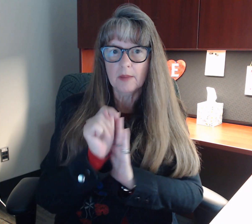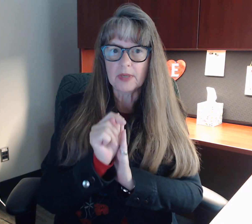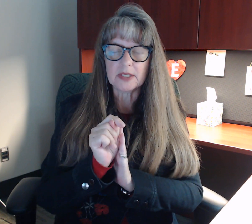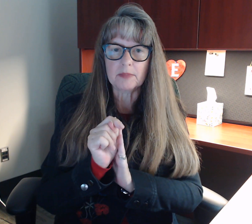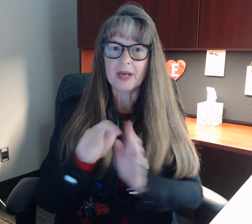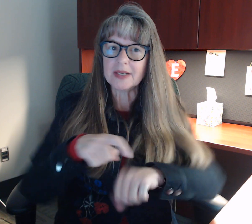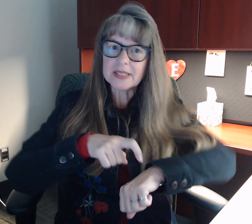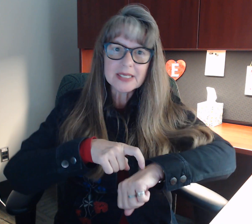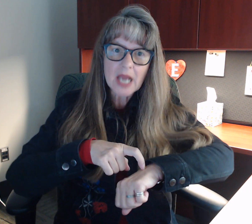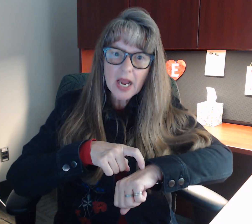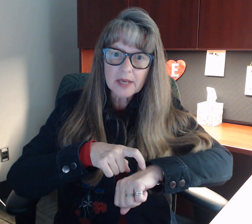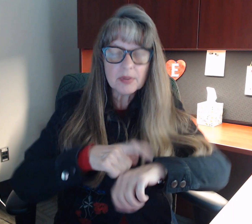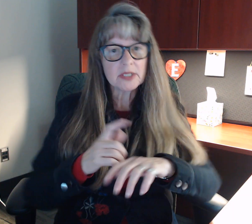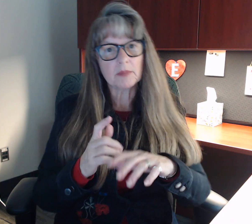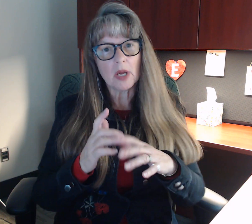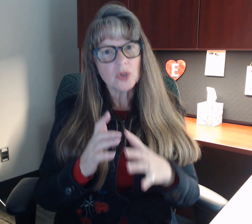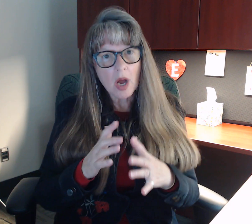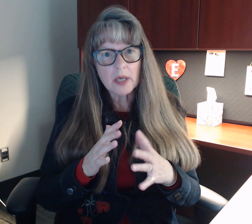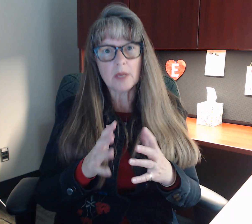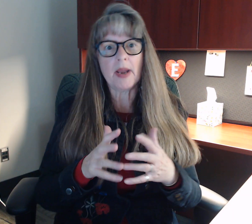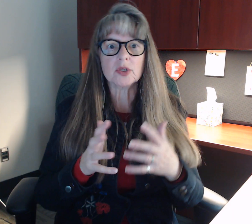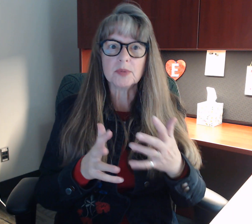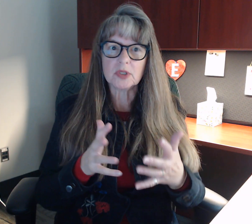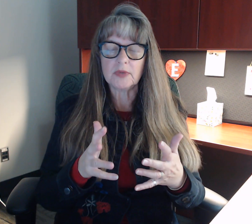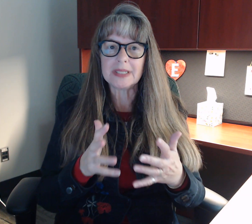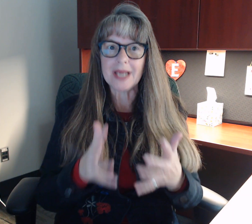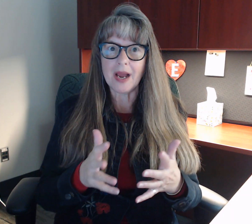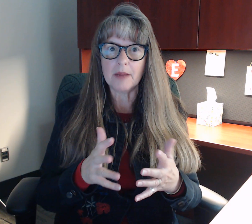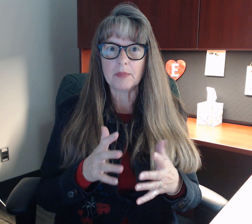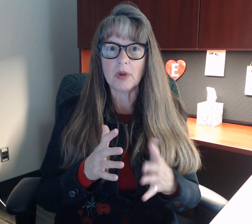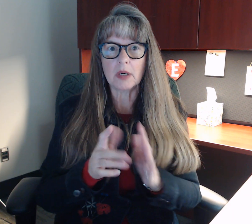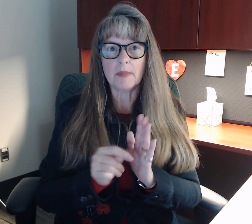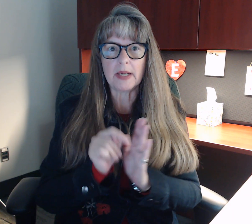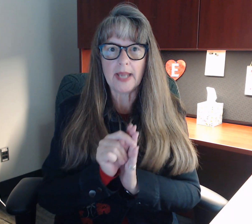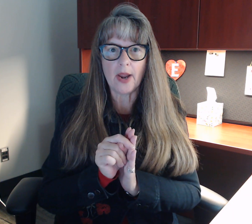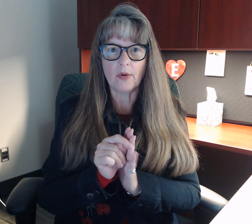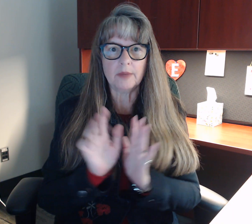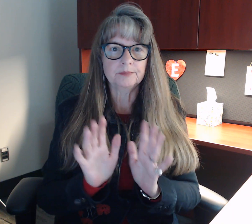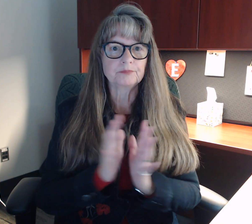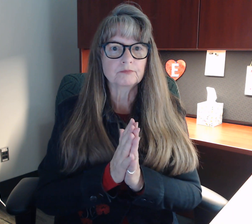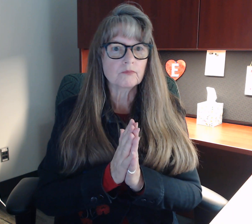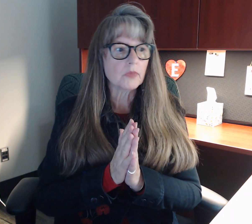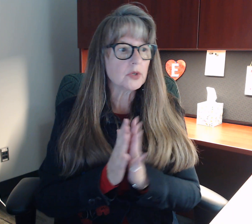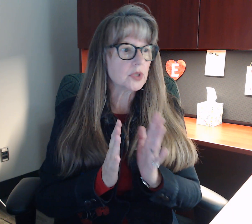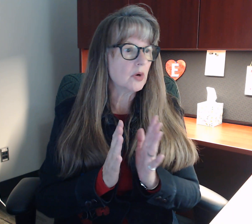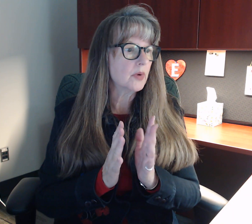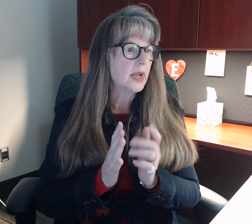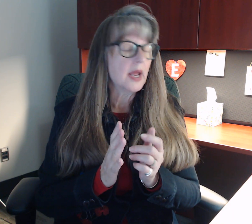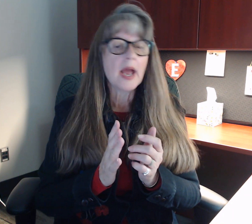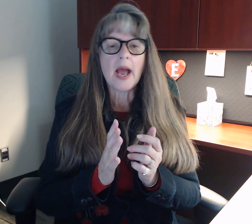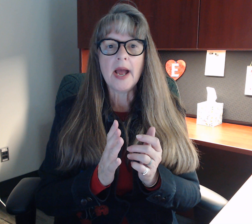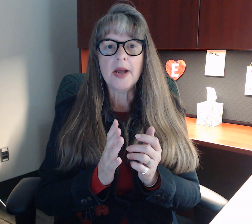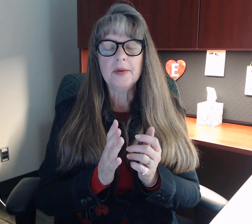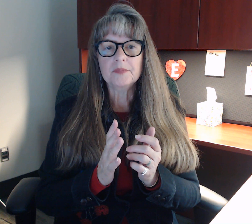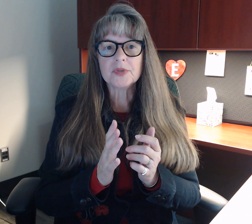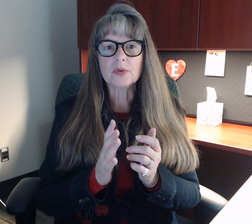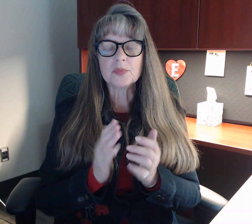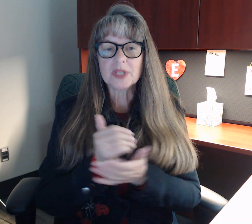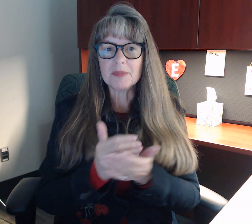Because I'm not going to say time, because I'm not talking about a specific time. I'm talking about an era. So, so some of